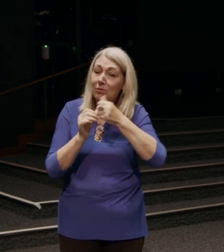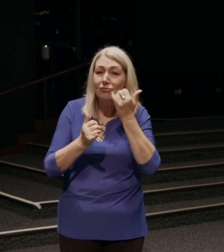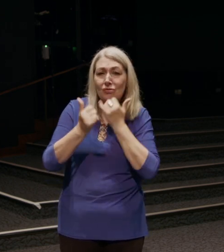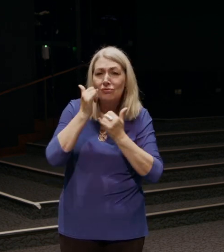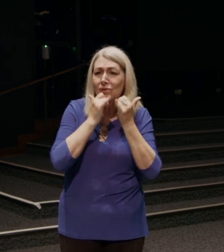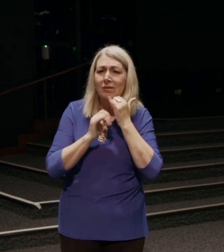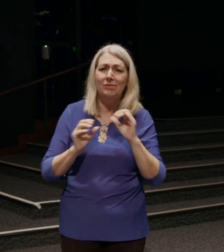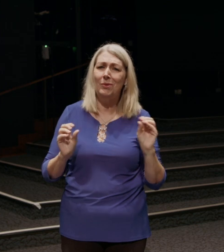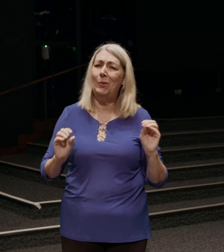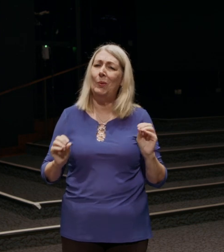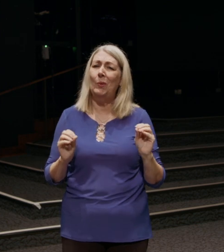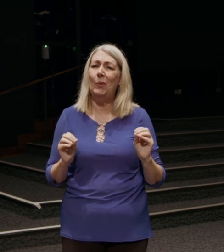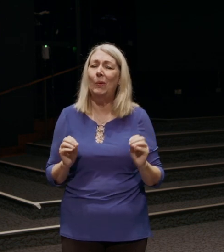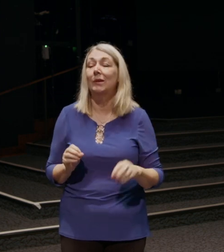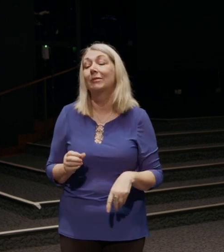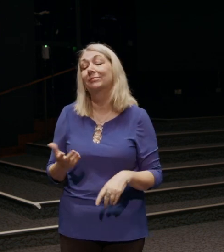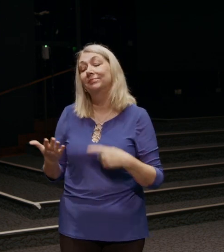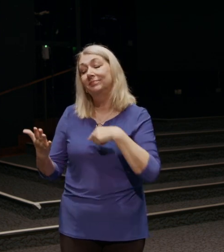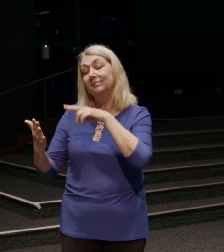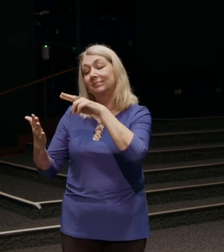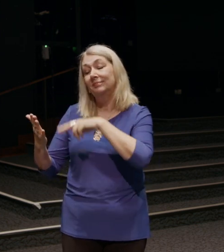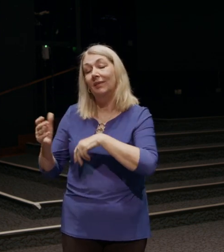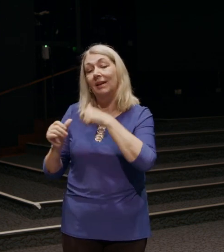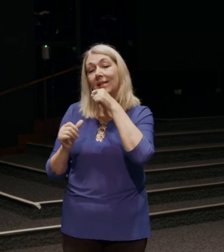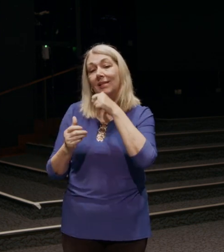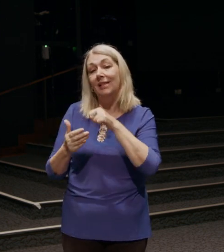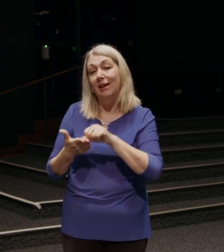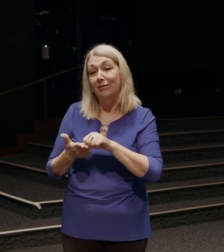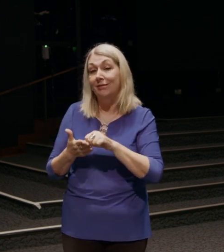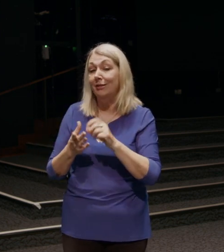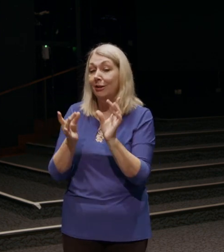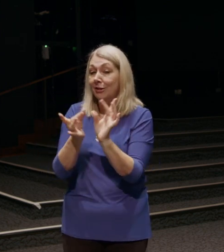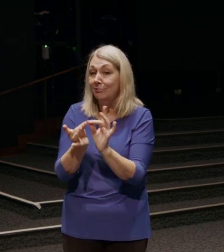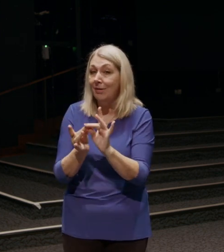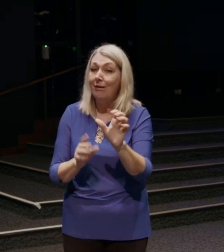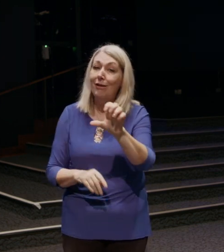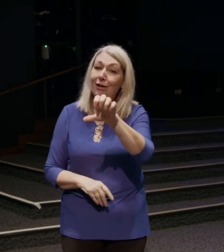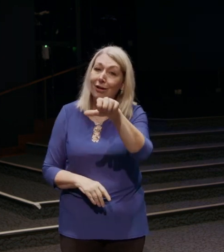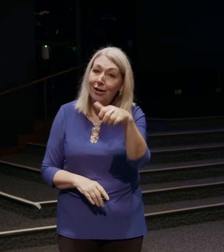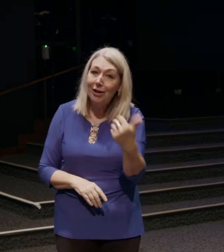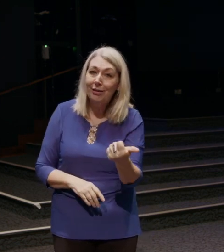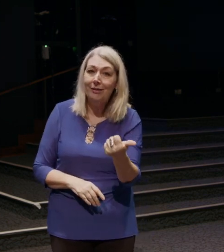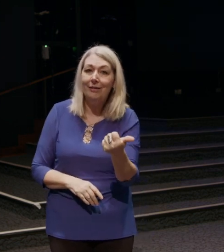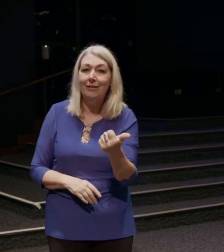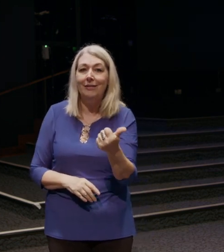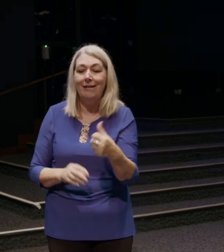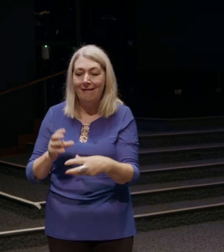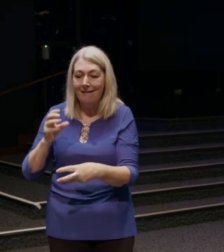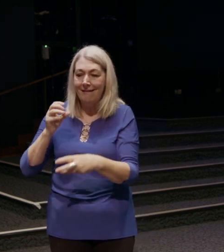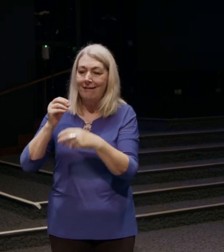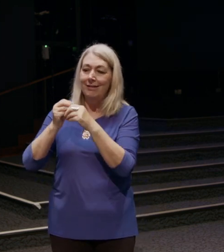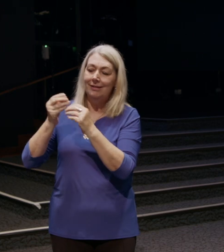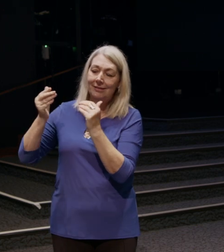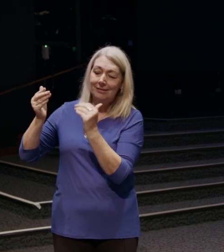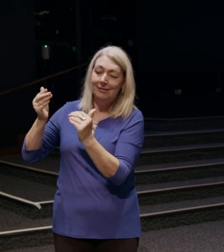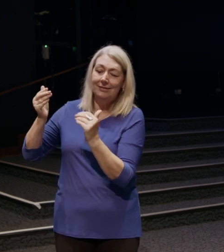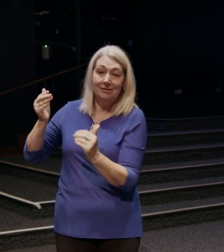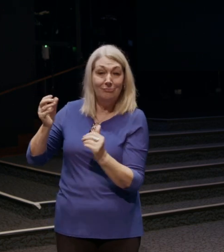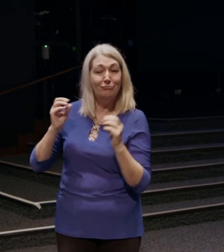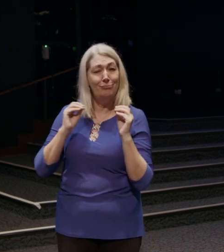The letter continued with yet another couplet of